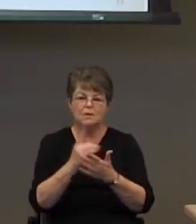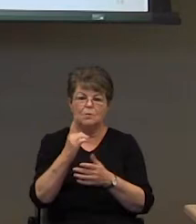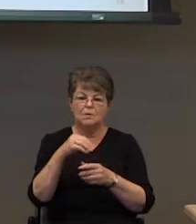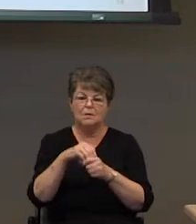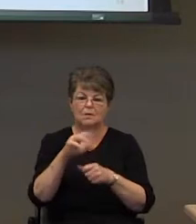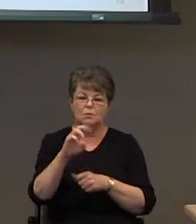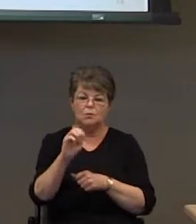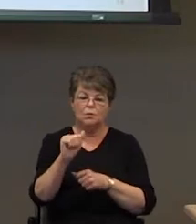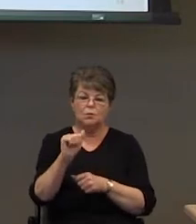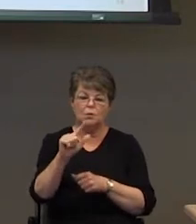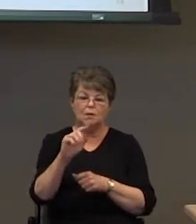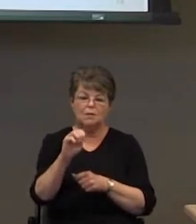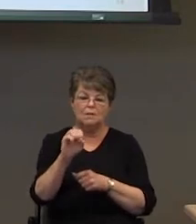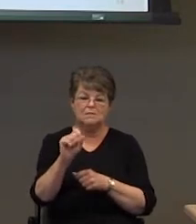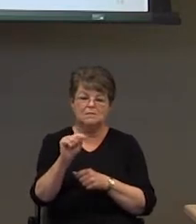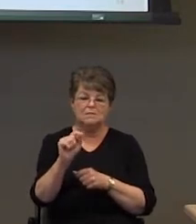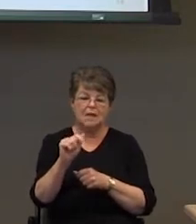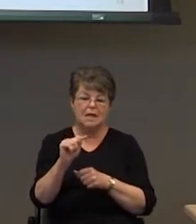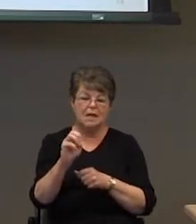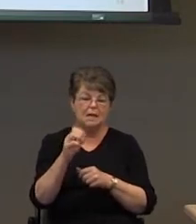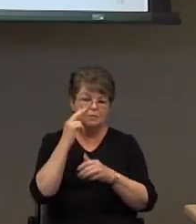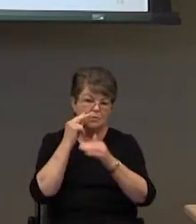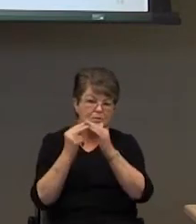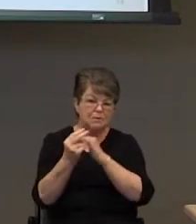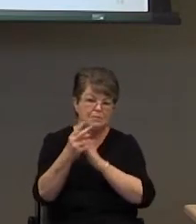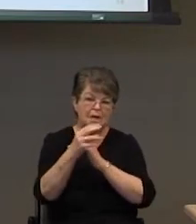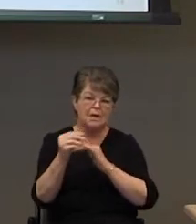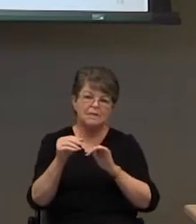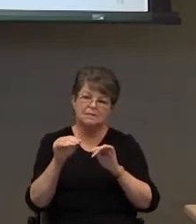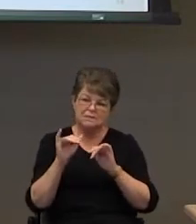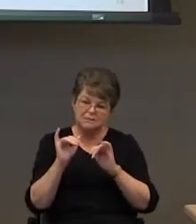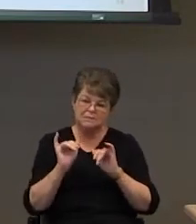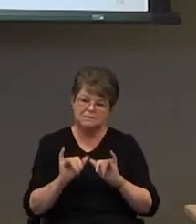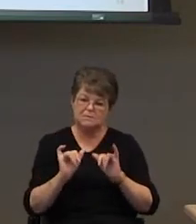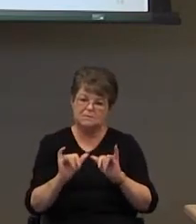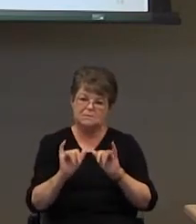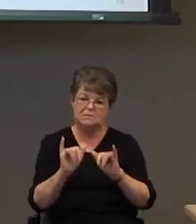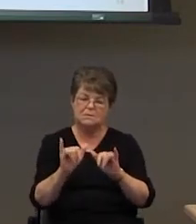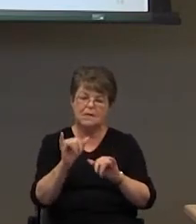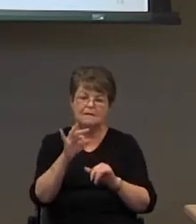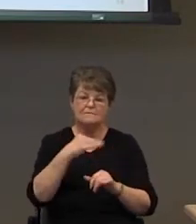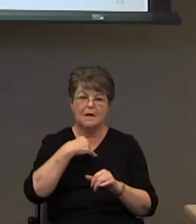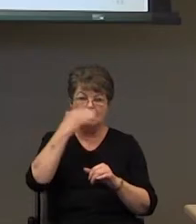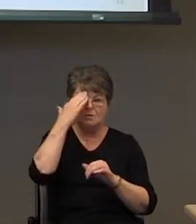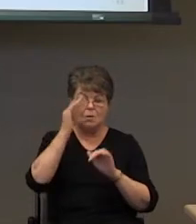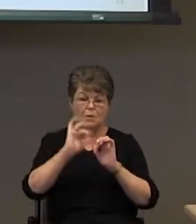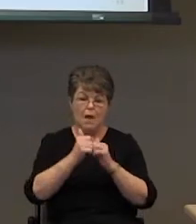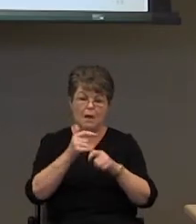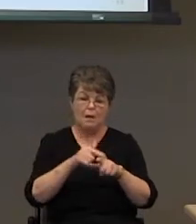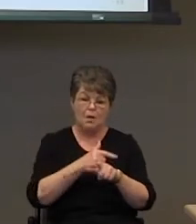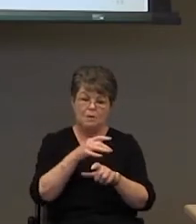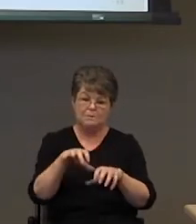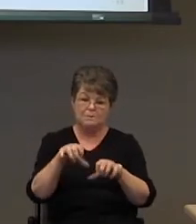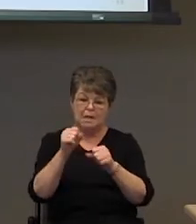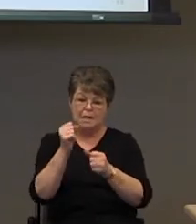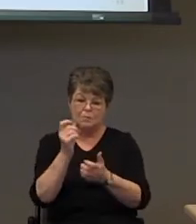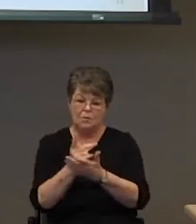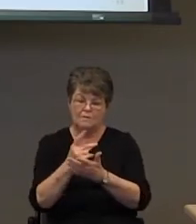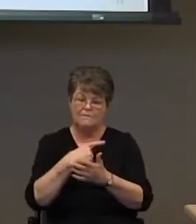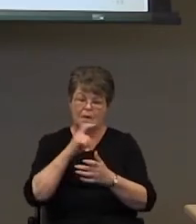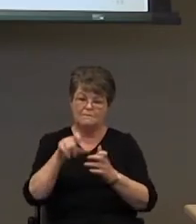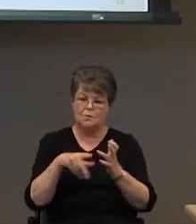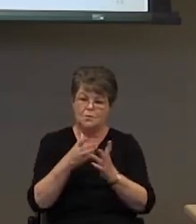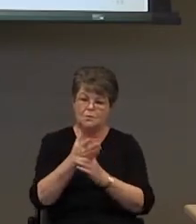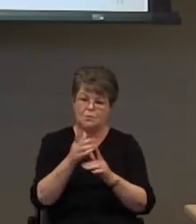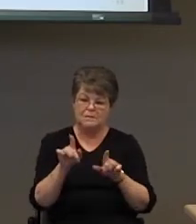industry, predictability and consistency. If I know how long it's going to take me to get an approval and I know I have to go through the same process